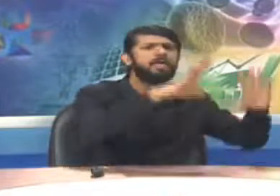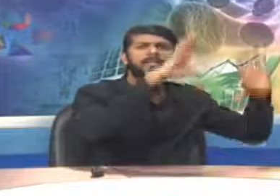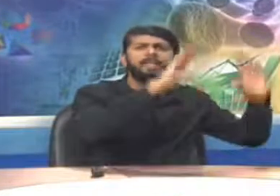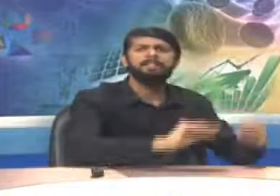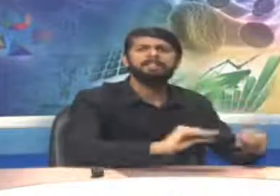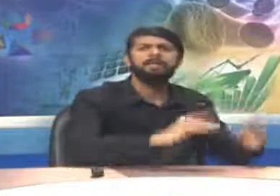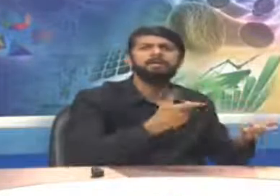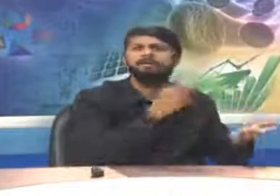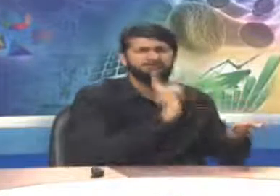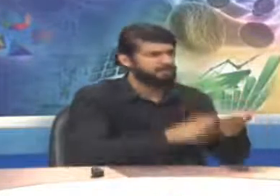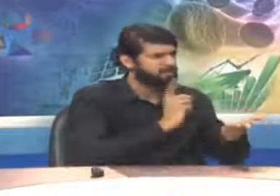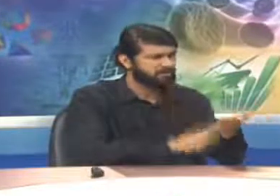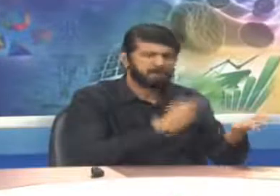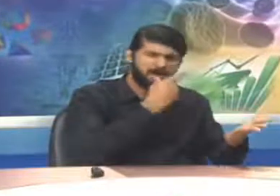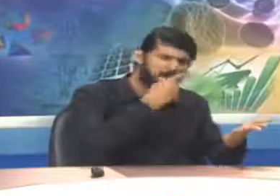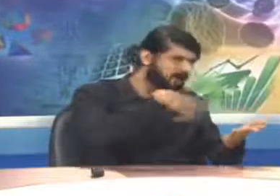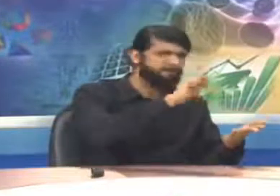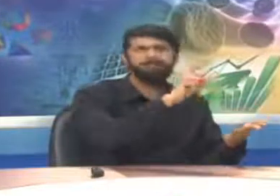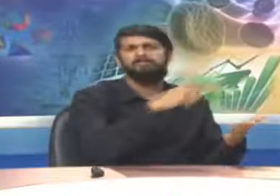It seeks to demand